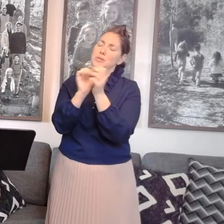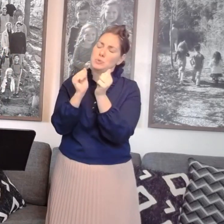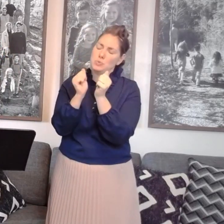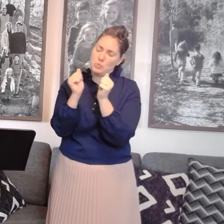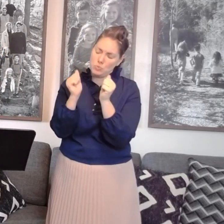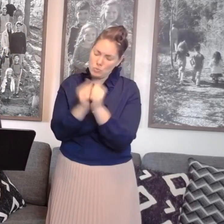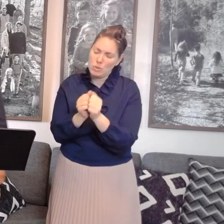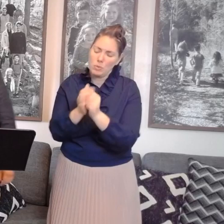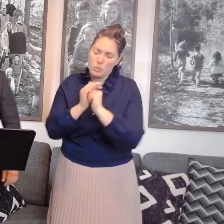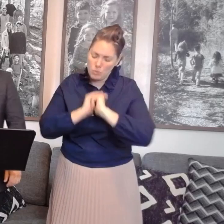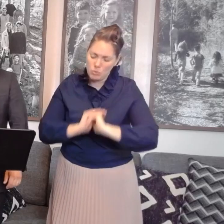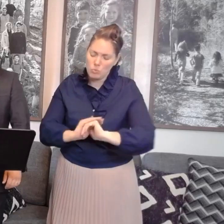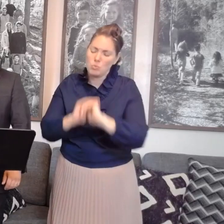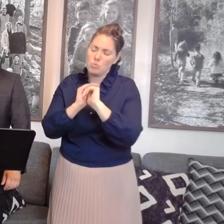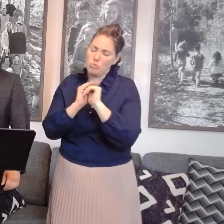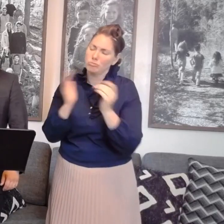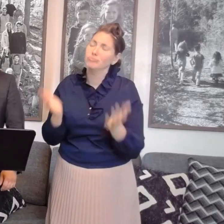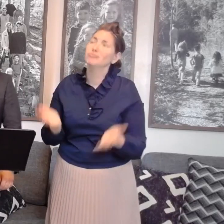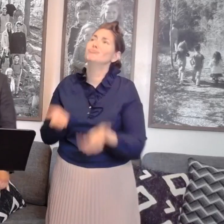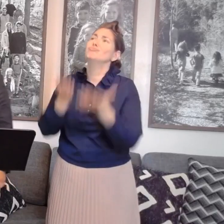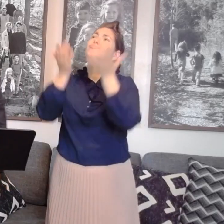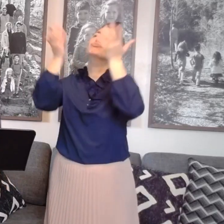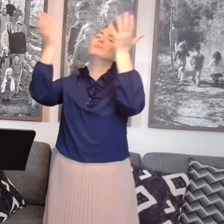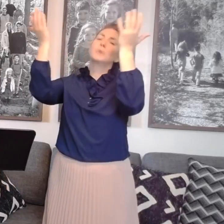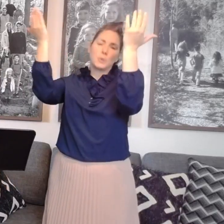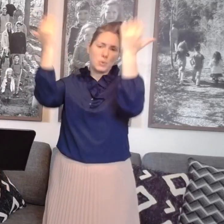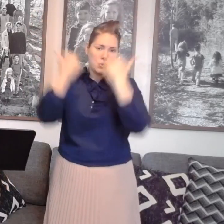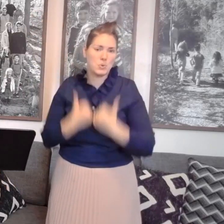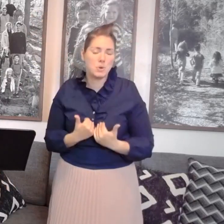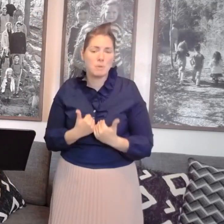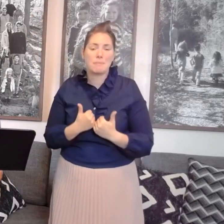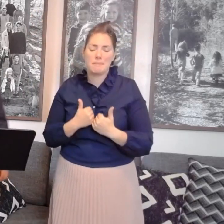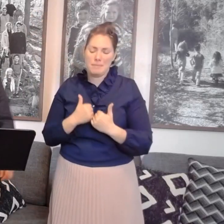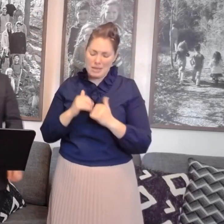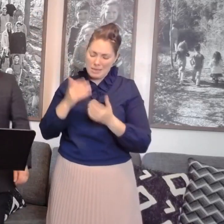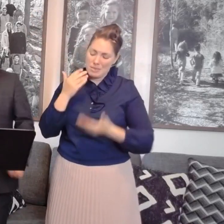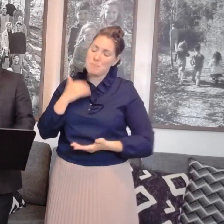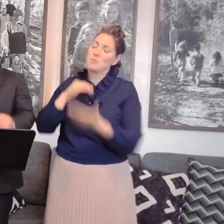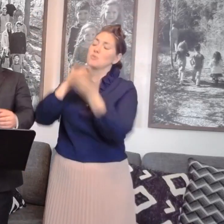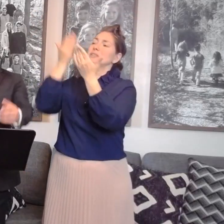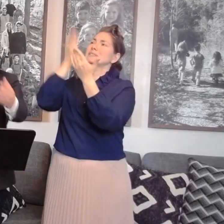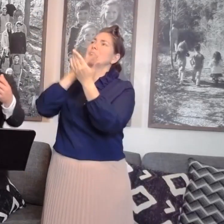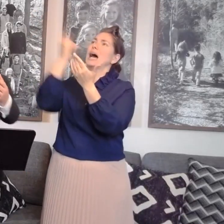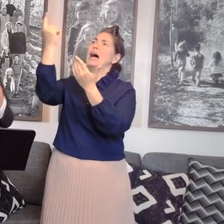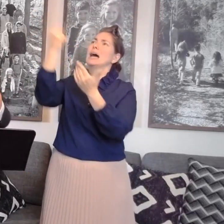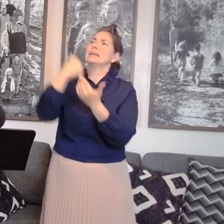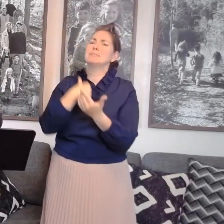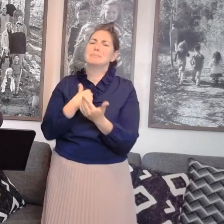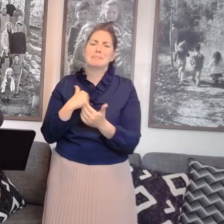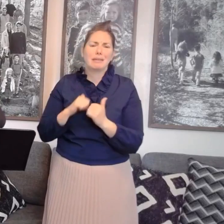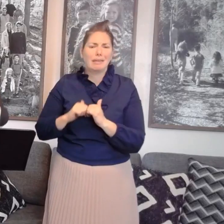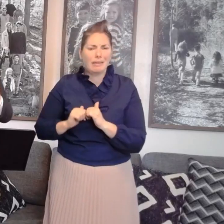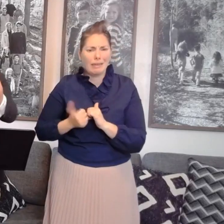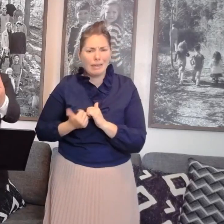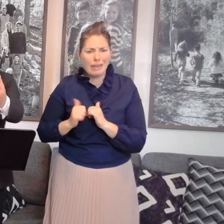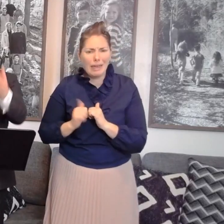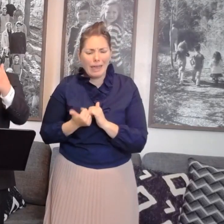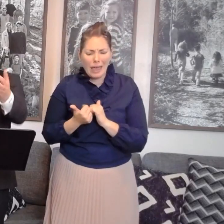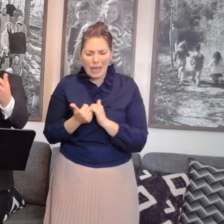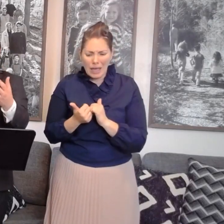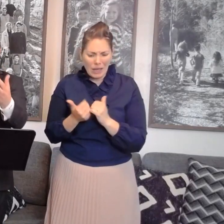worship. How shall the presence of God come to me? How in